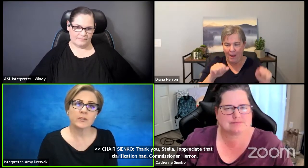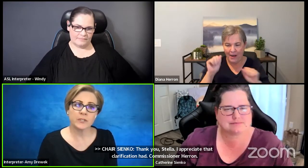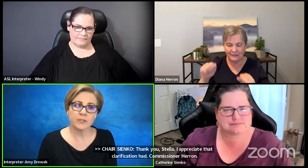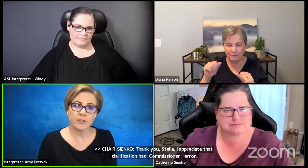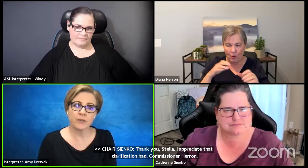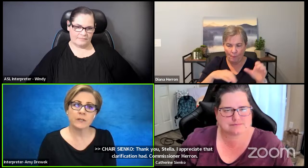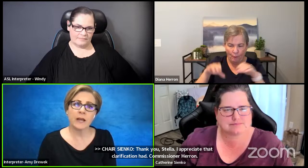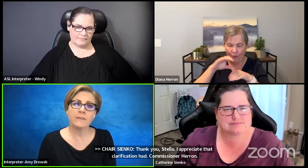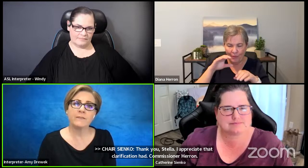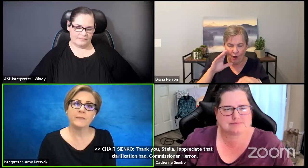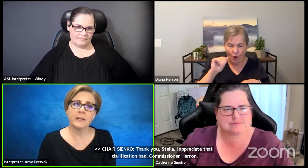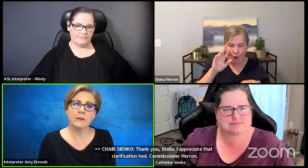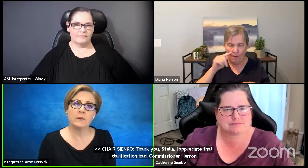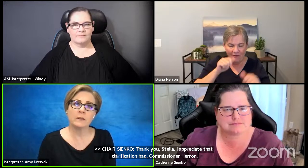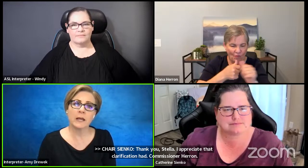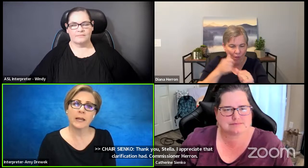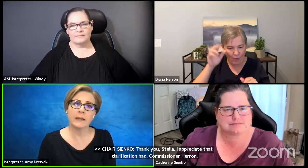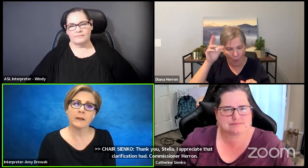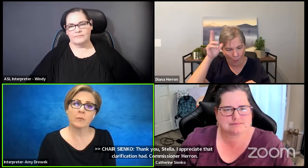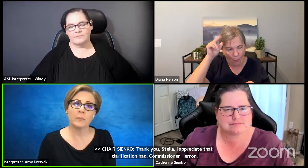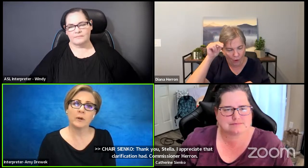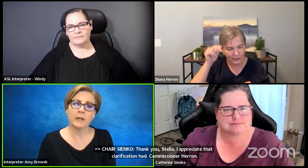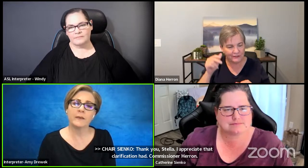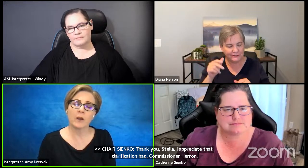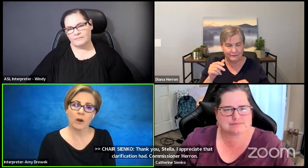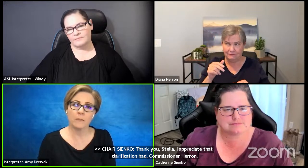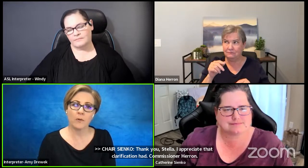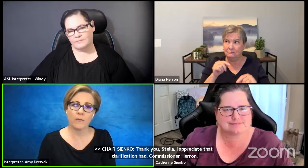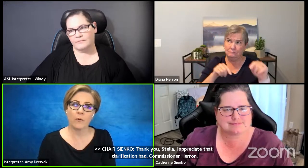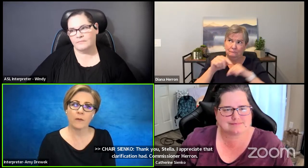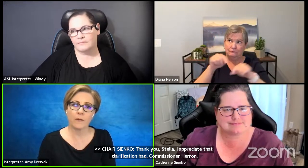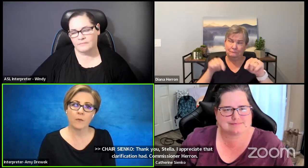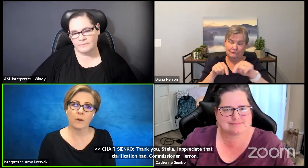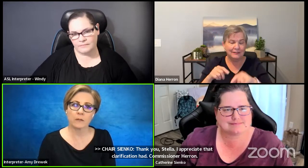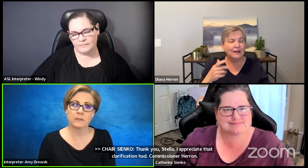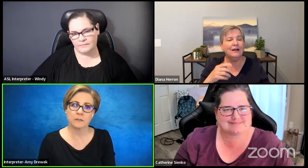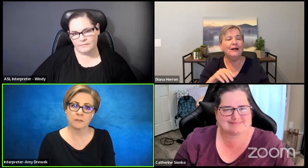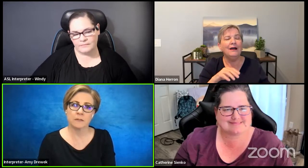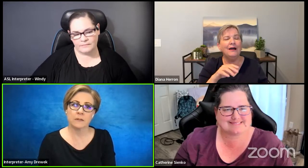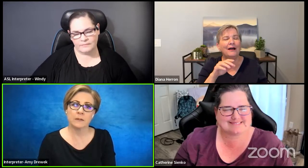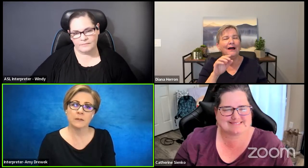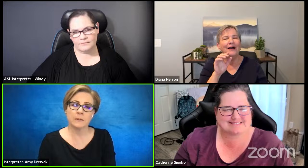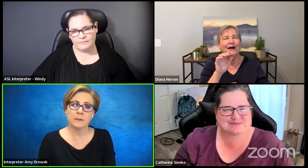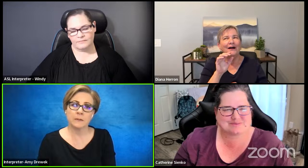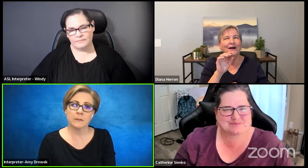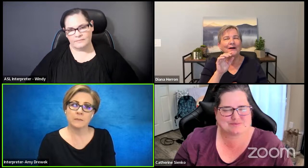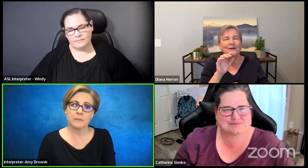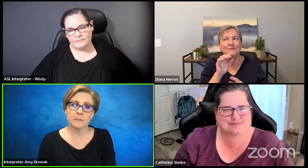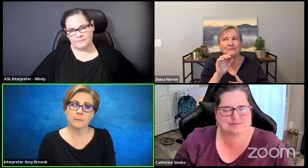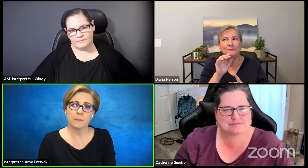I have a huge concern. I feel like we're putting the cart before the horse.